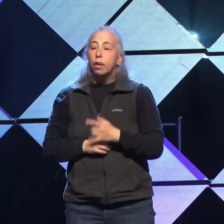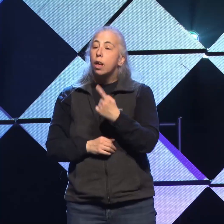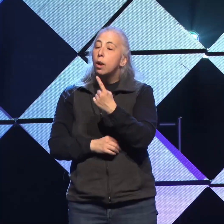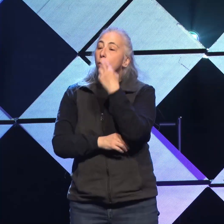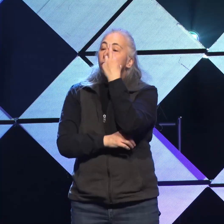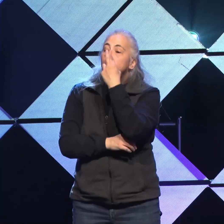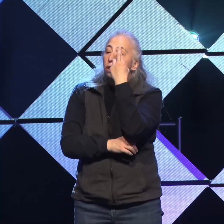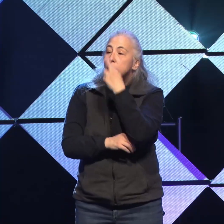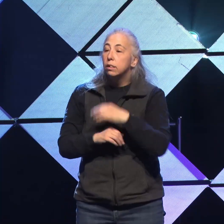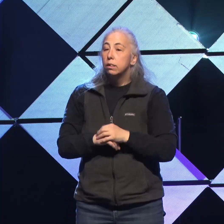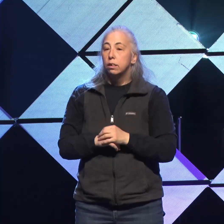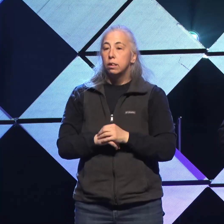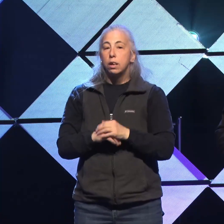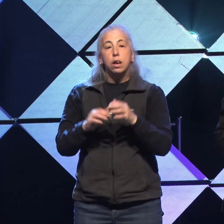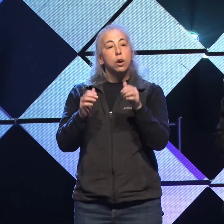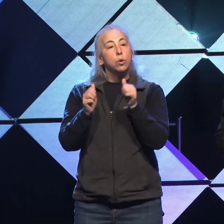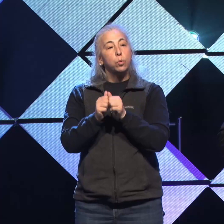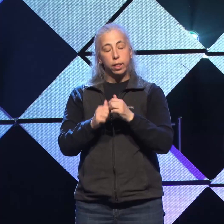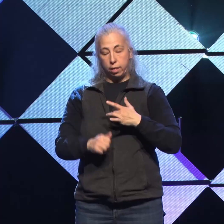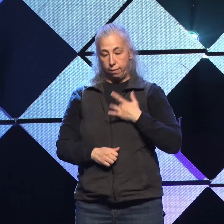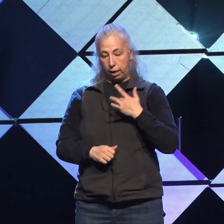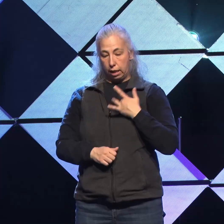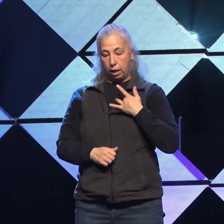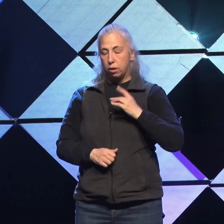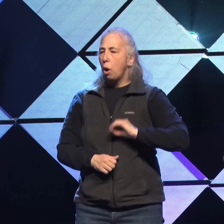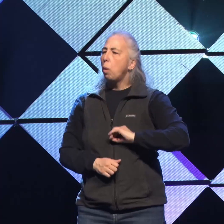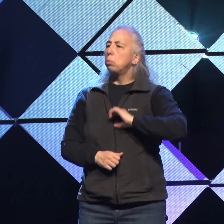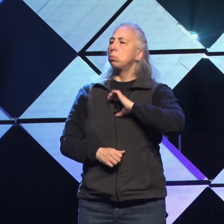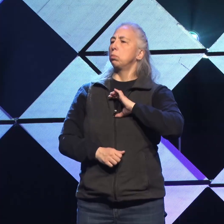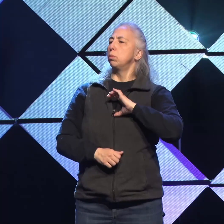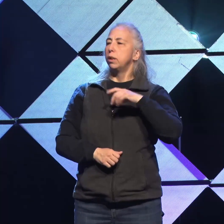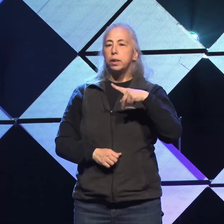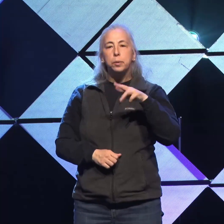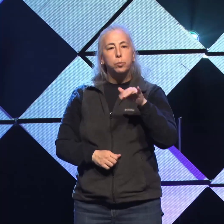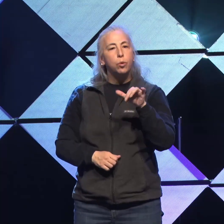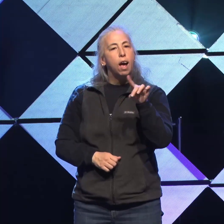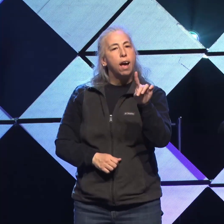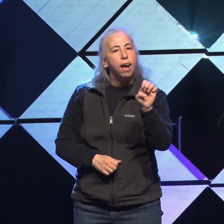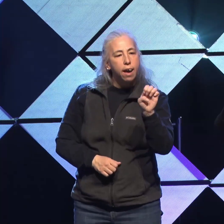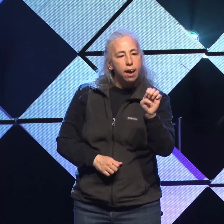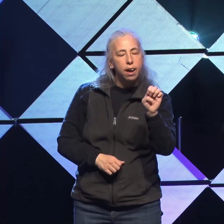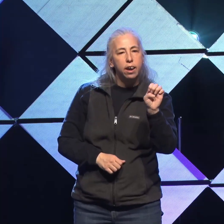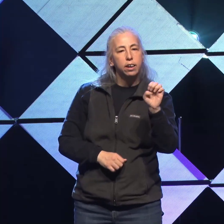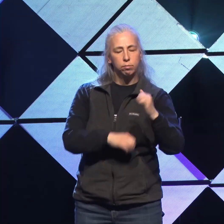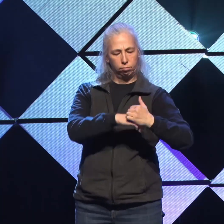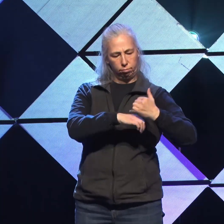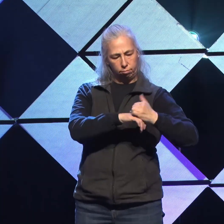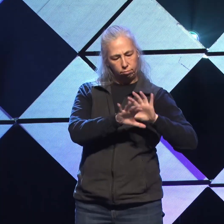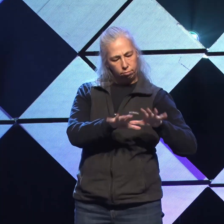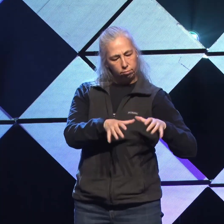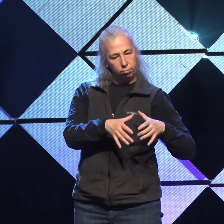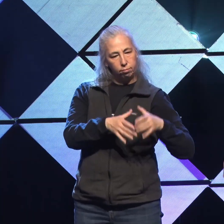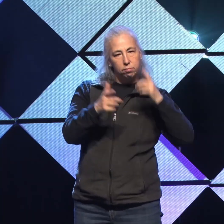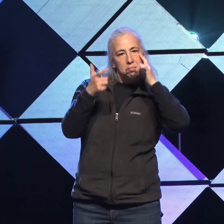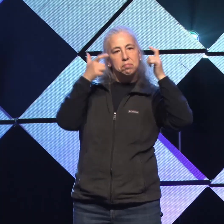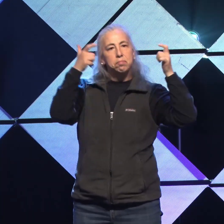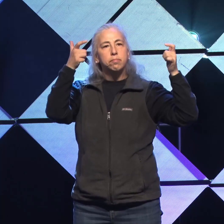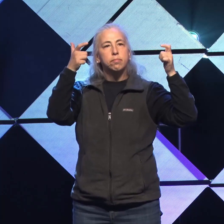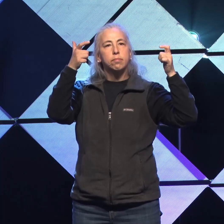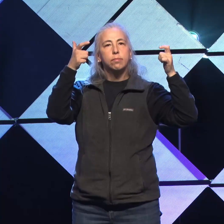Because when it comes to feelings of superiority and pride, we're dealing with a problem